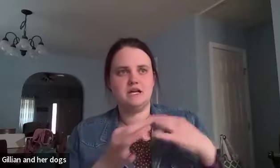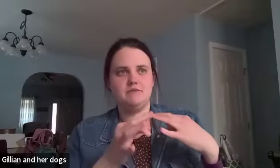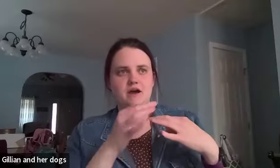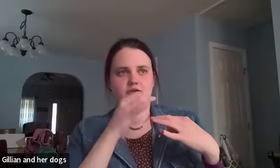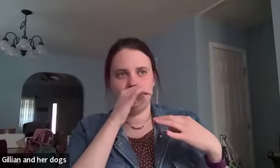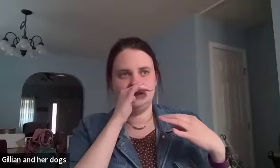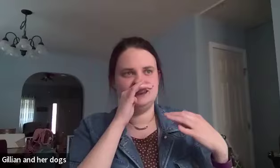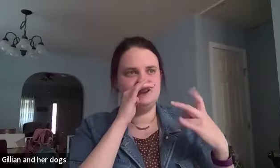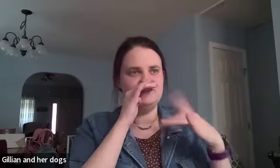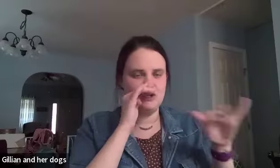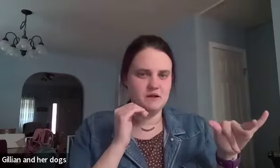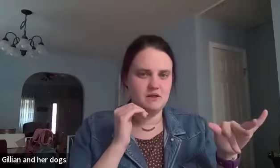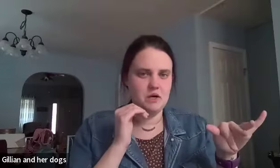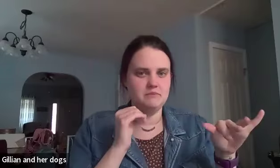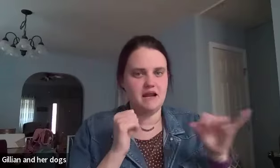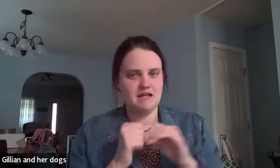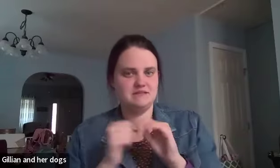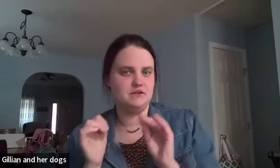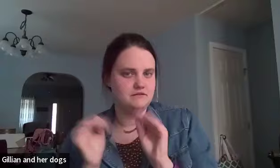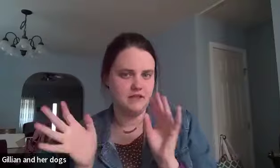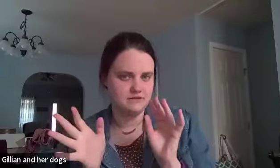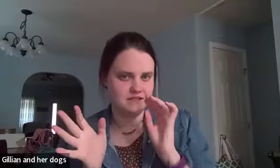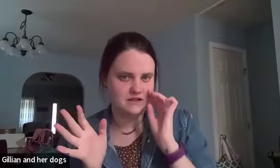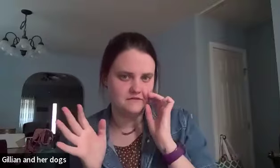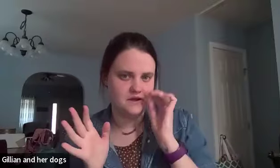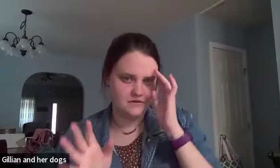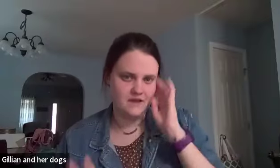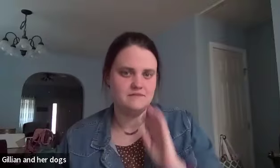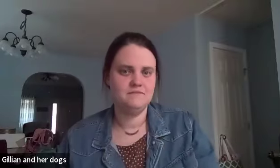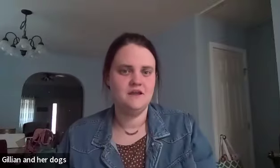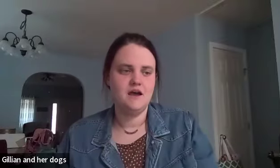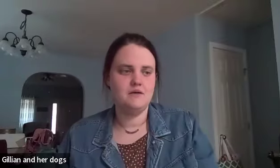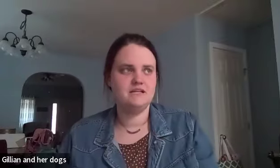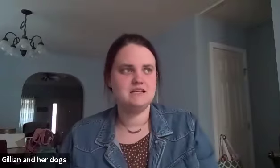explaining about how you can still finger spell a word but add some little flares to clarify all that. Because